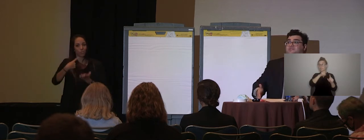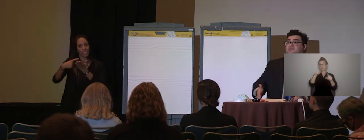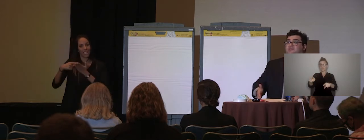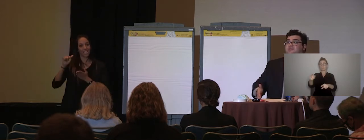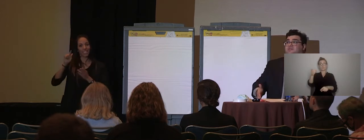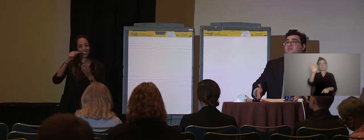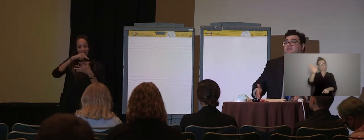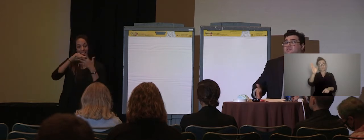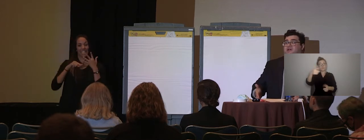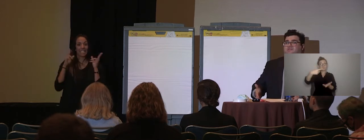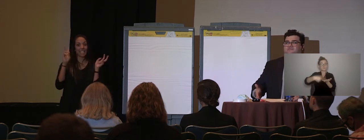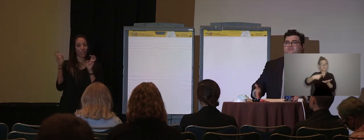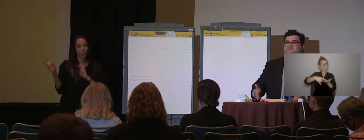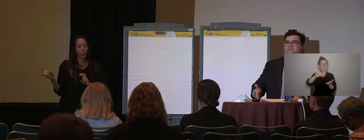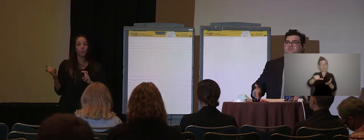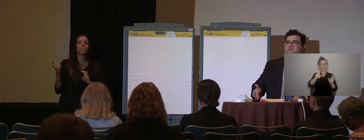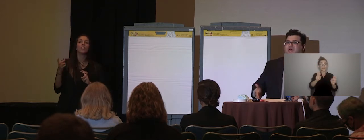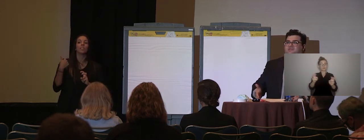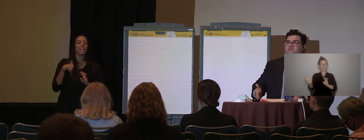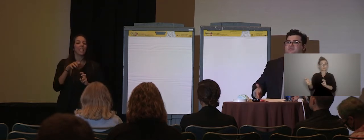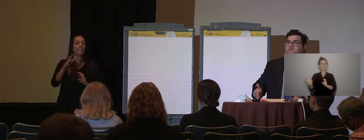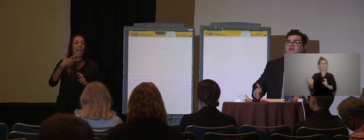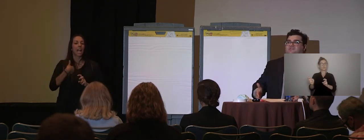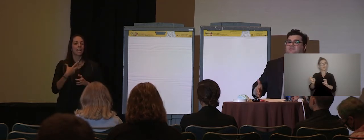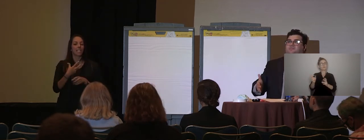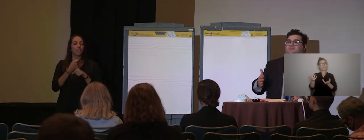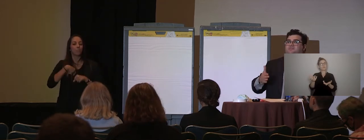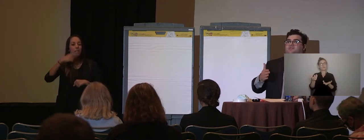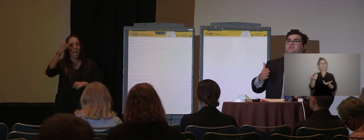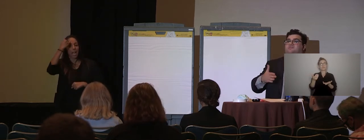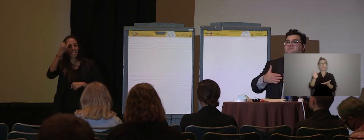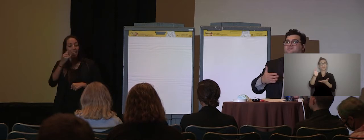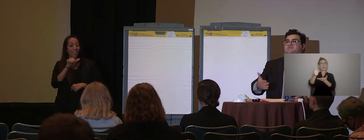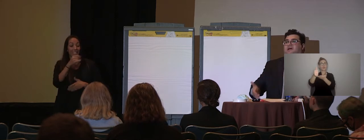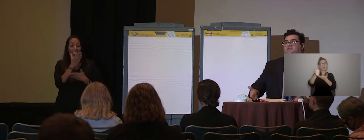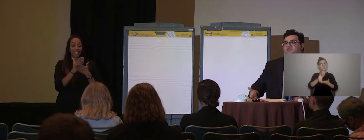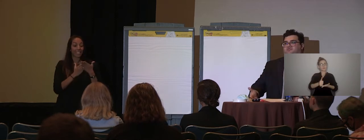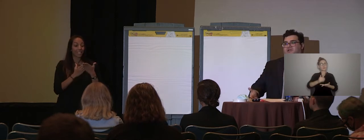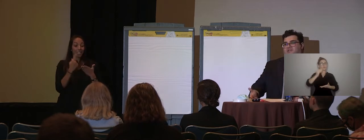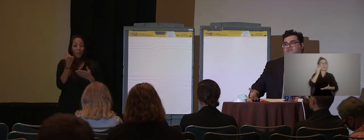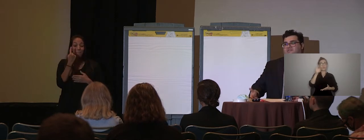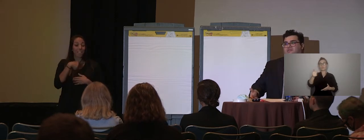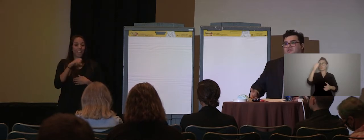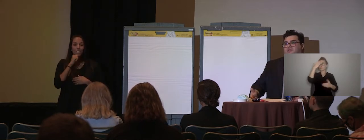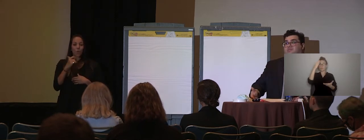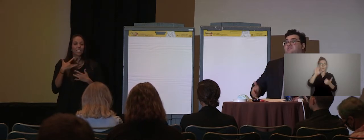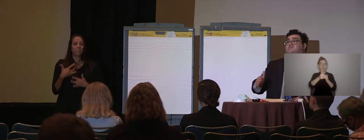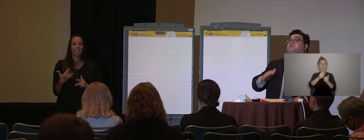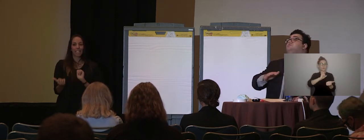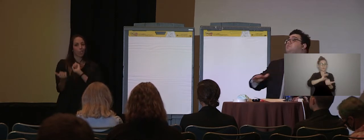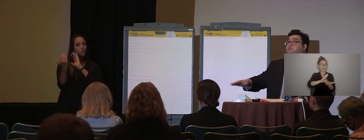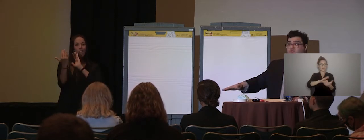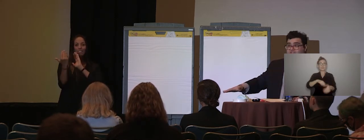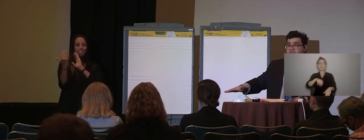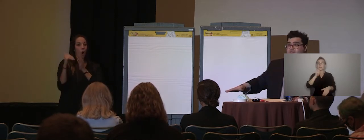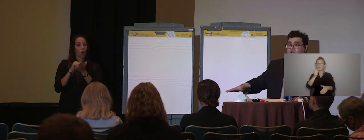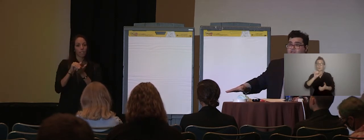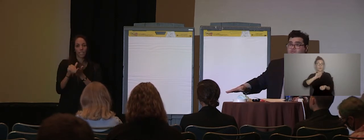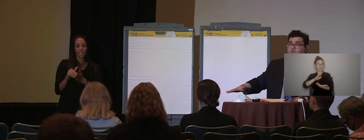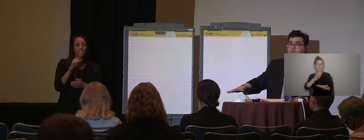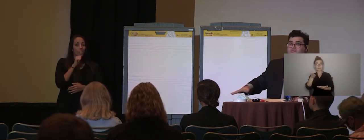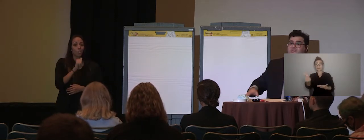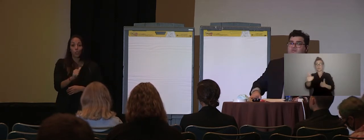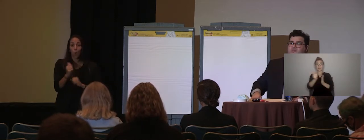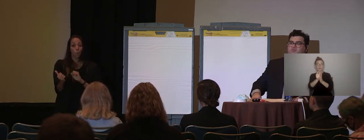issues, it kind of gives me the idea that that's something that they don't exactly address. They certainly don't address it in